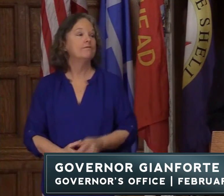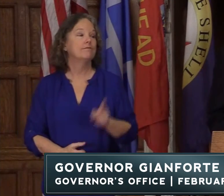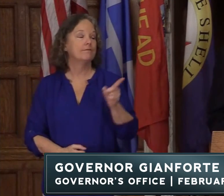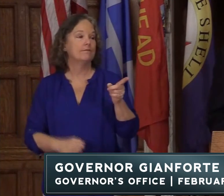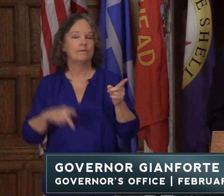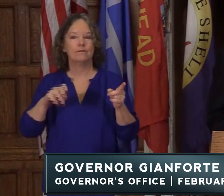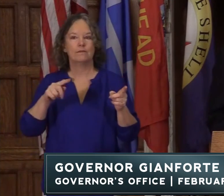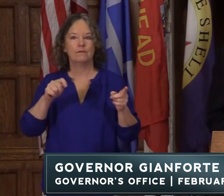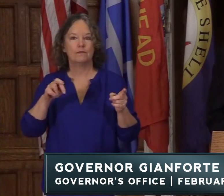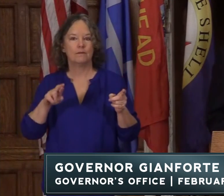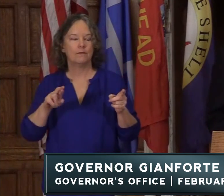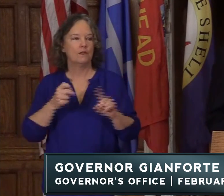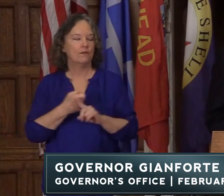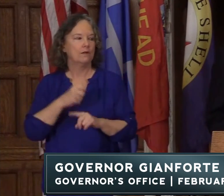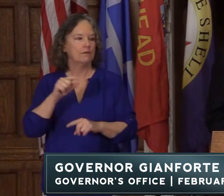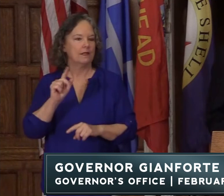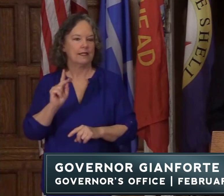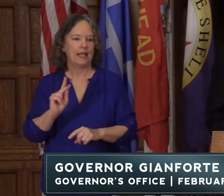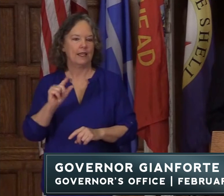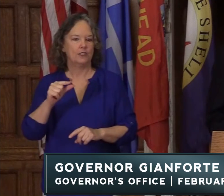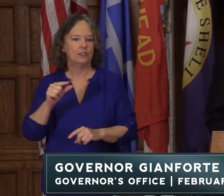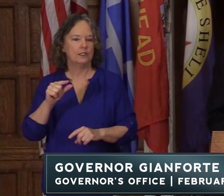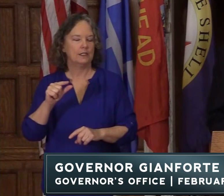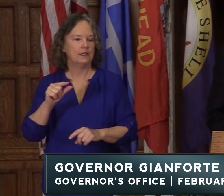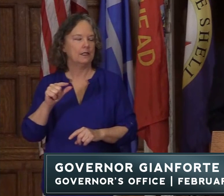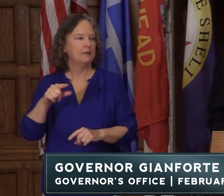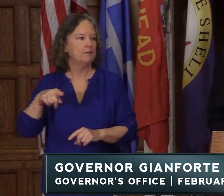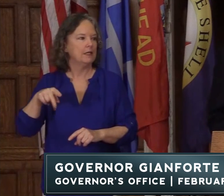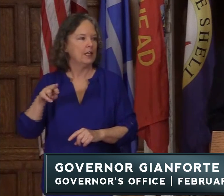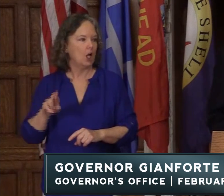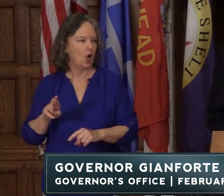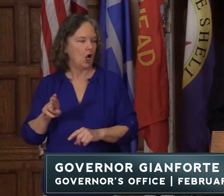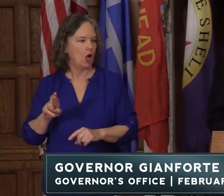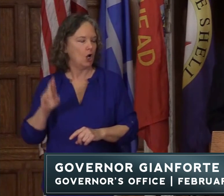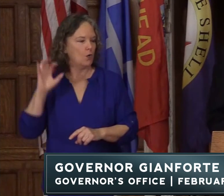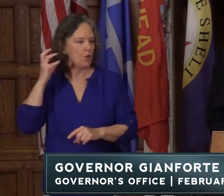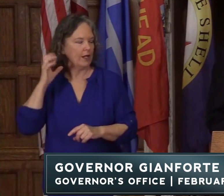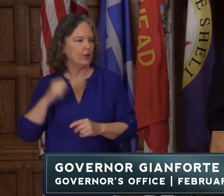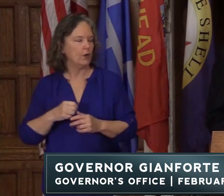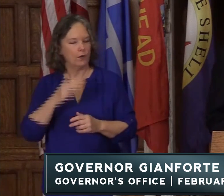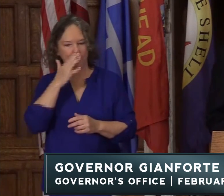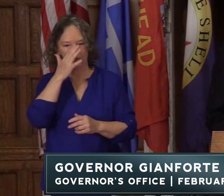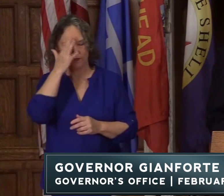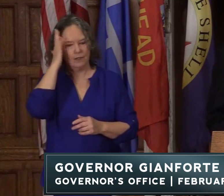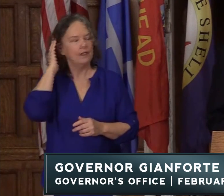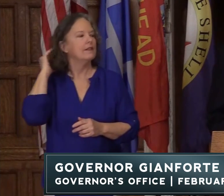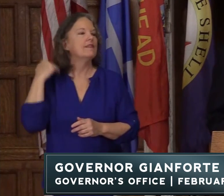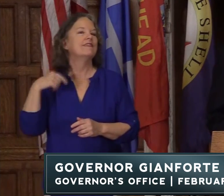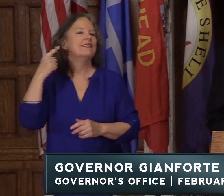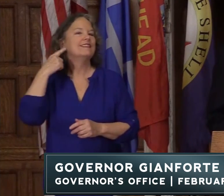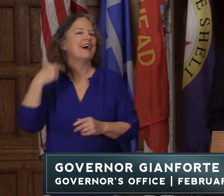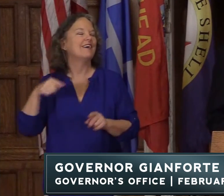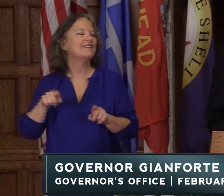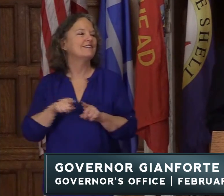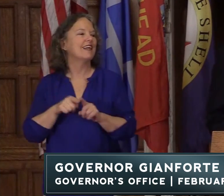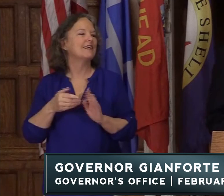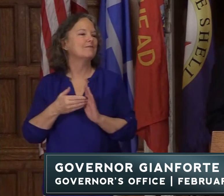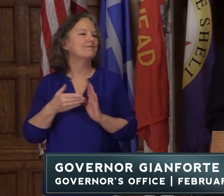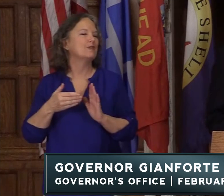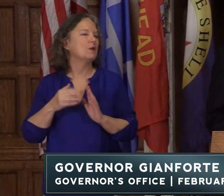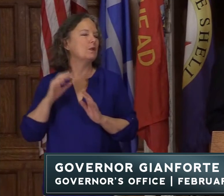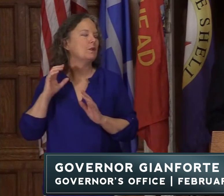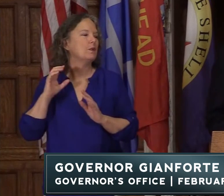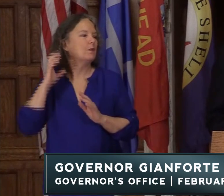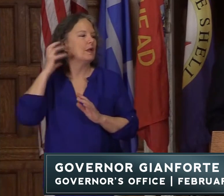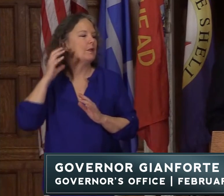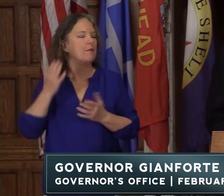Peter Christian from KGVO Radio. Governor, I know this sounds like a jaded question, but could it be the reason we're so far down on the